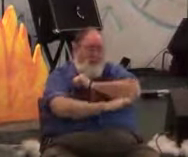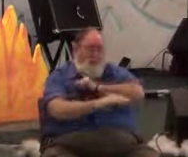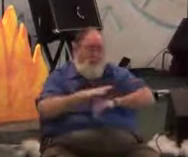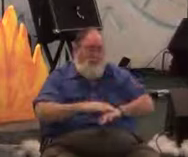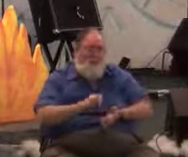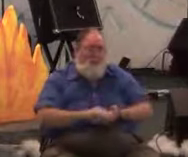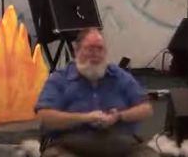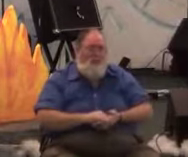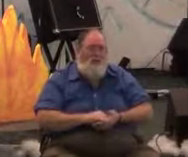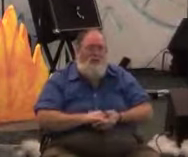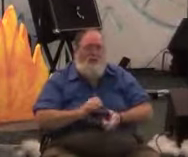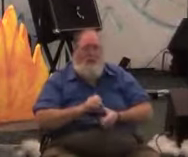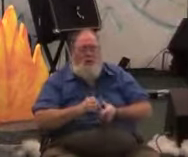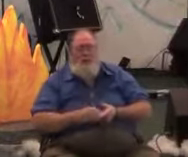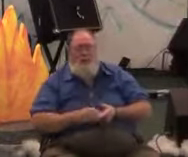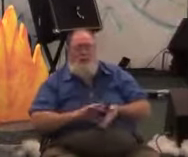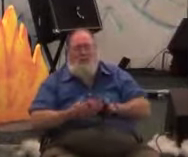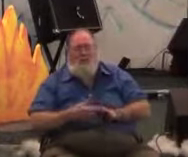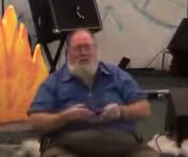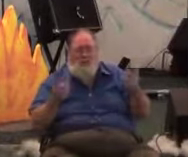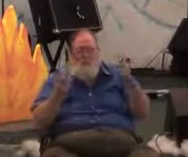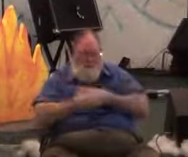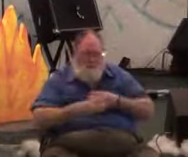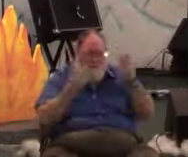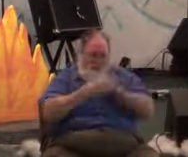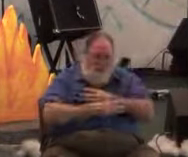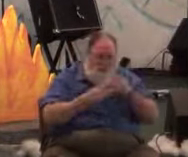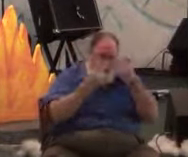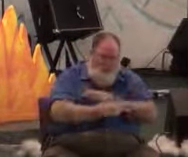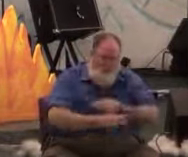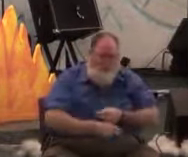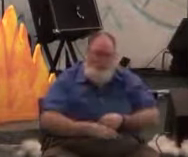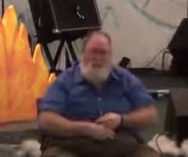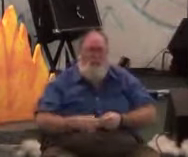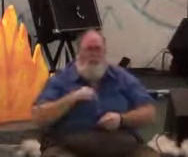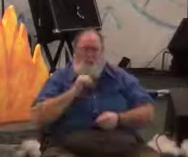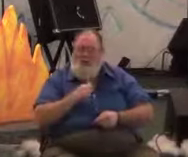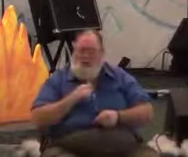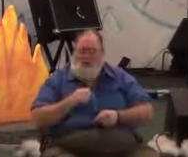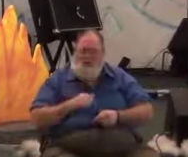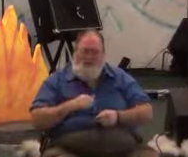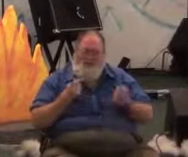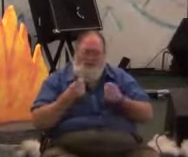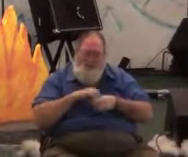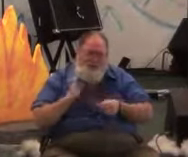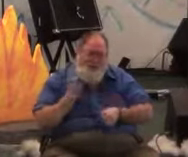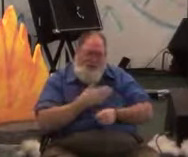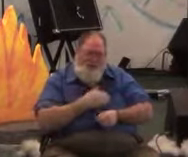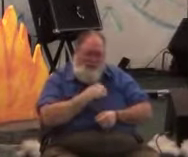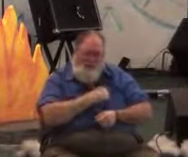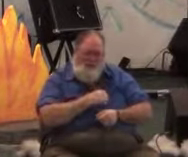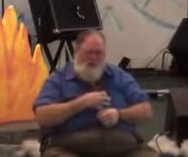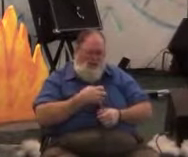gets worse and worse and worse. So we're not to sin in our anger. We're to take care of it before the sun